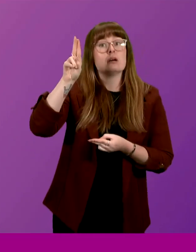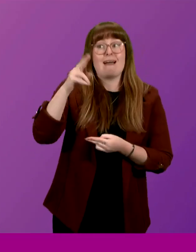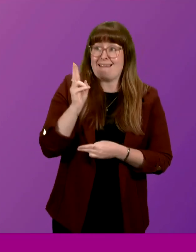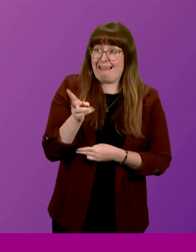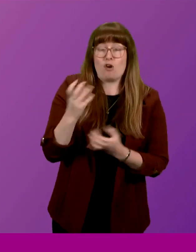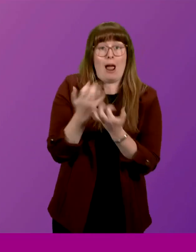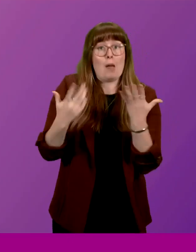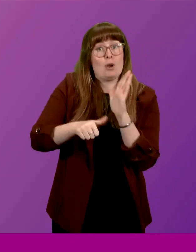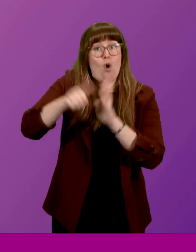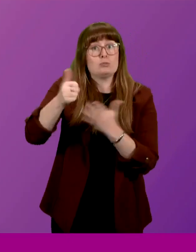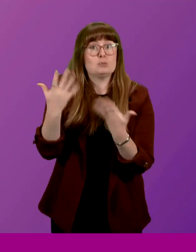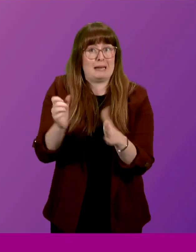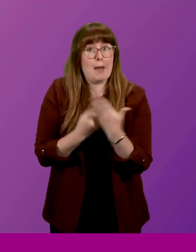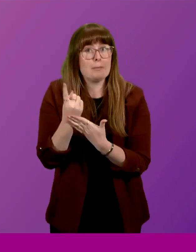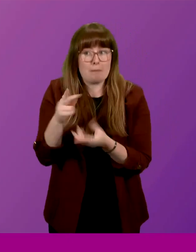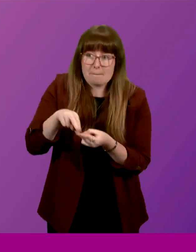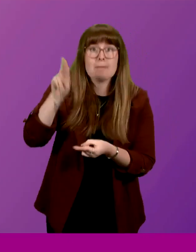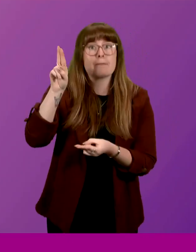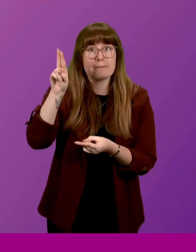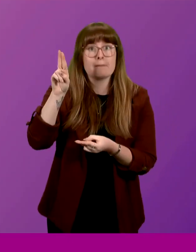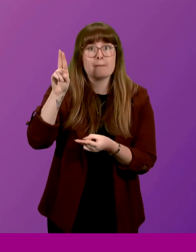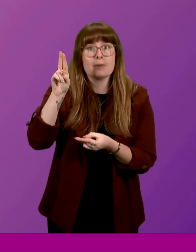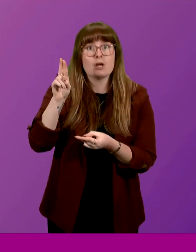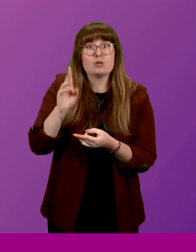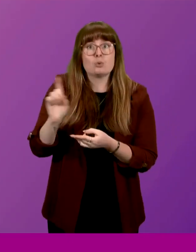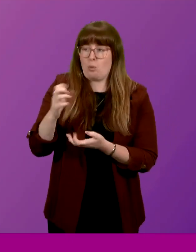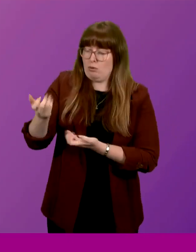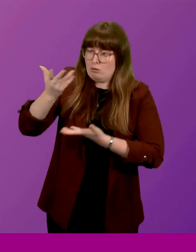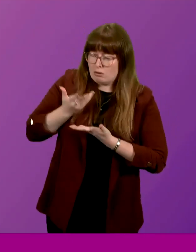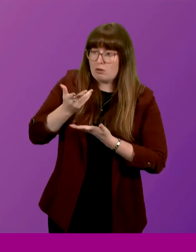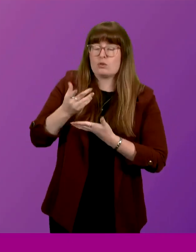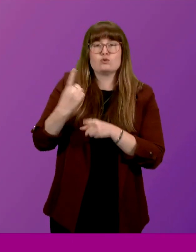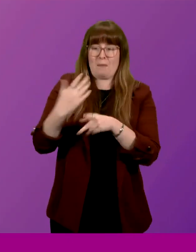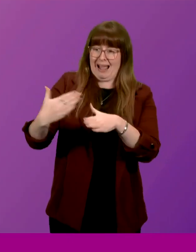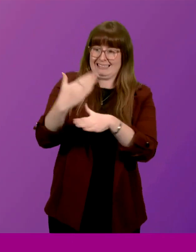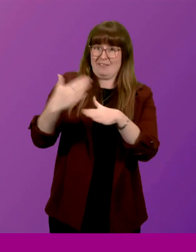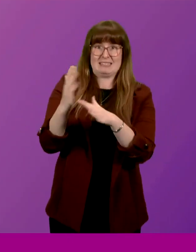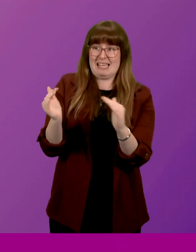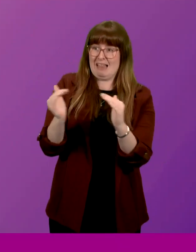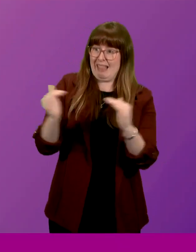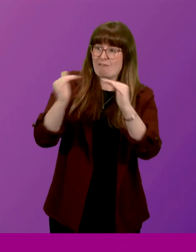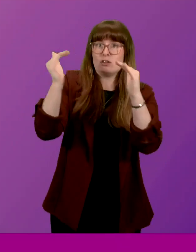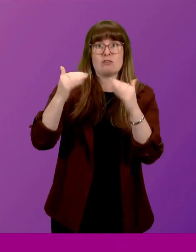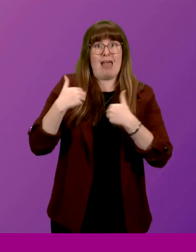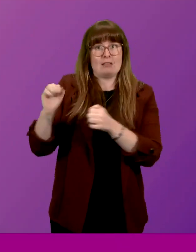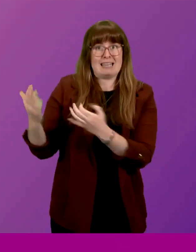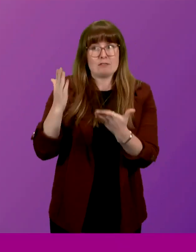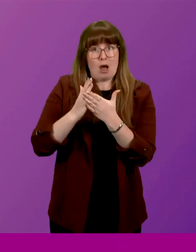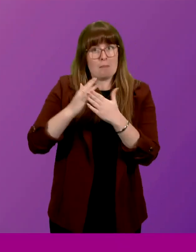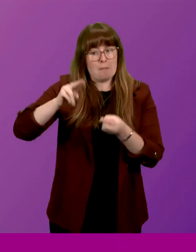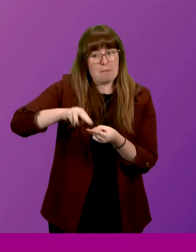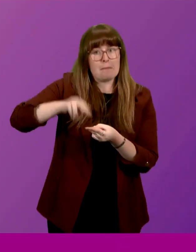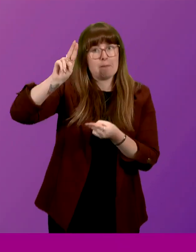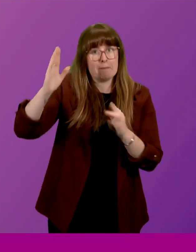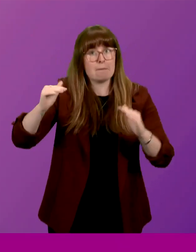of operations carried out. So the throughput, the activity levels in the health service are increasing, which is why we are